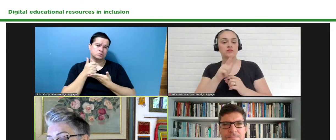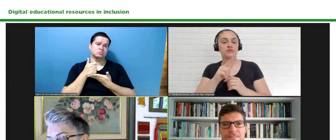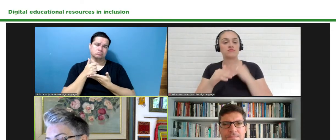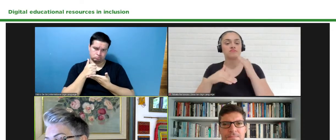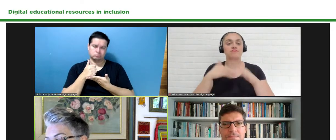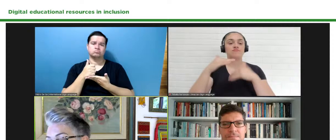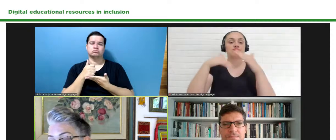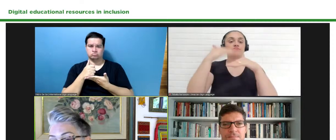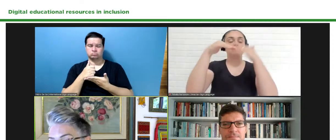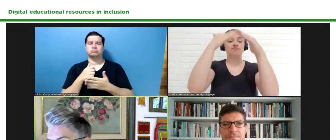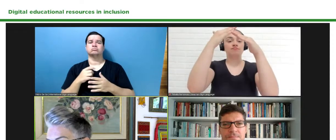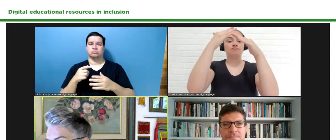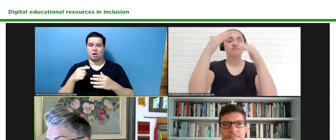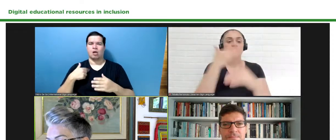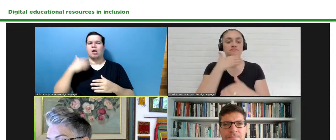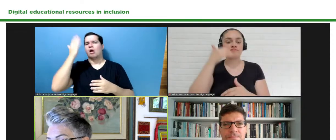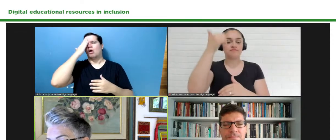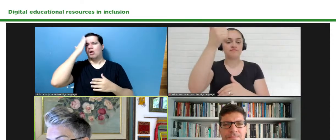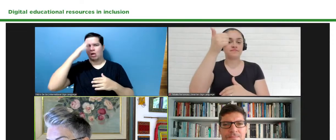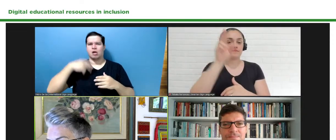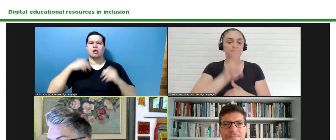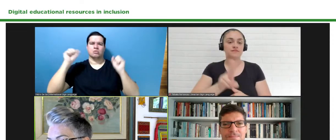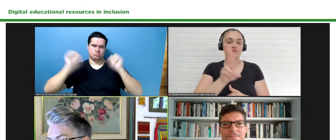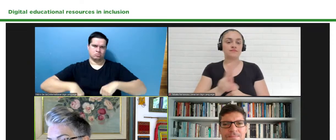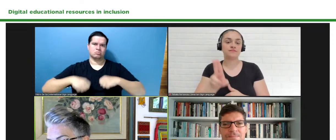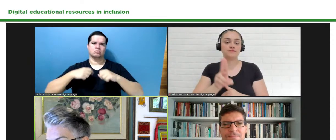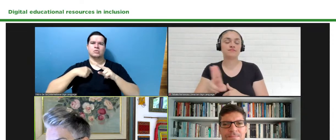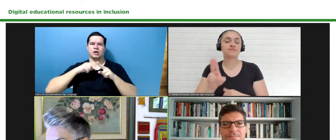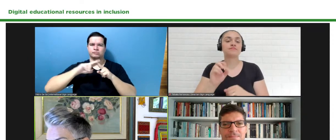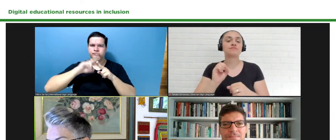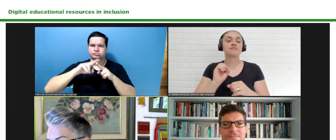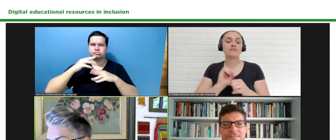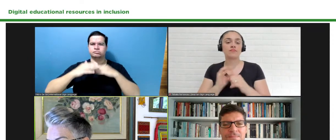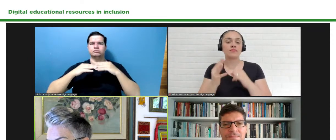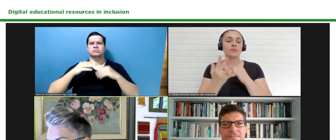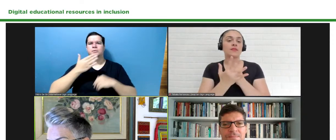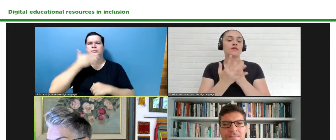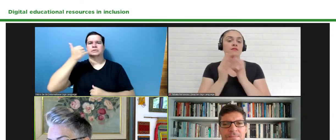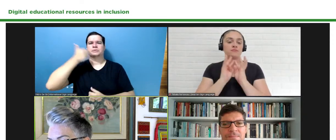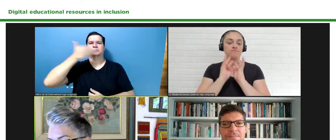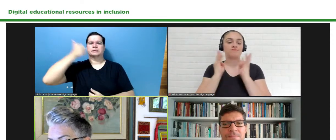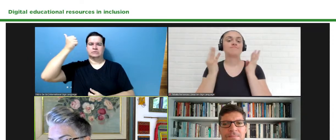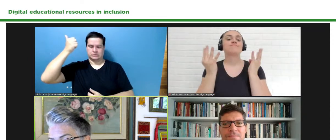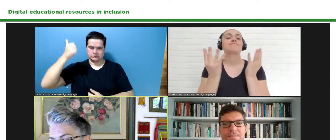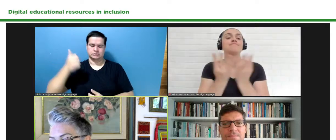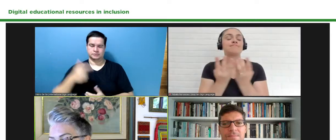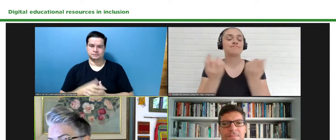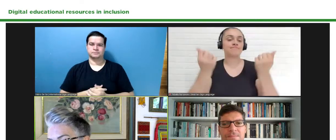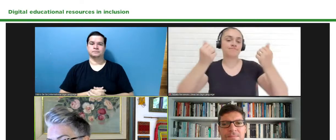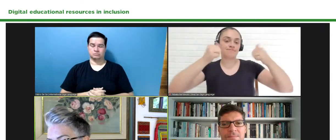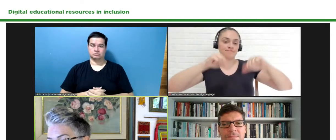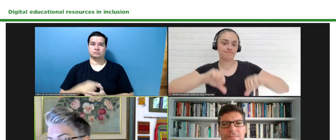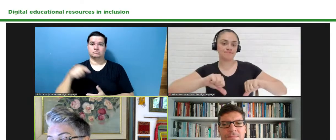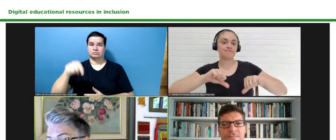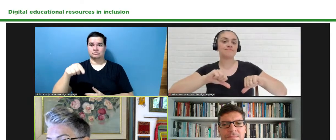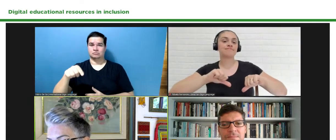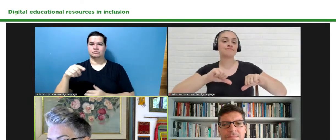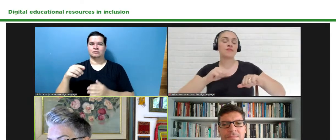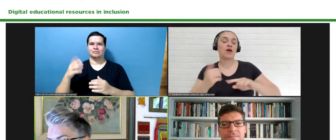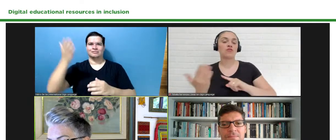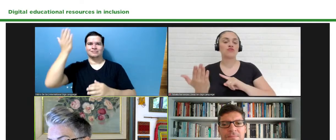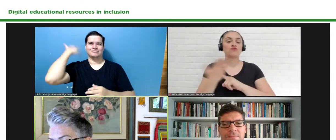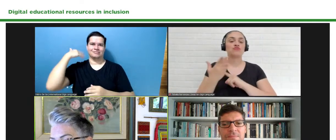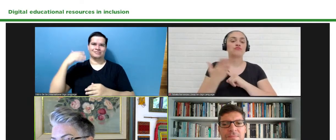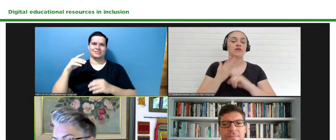the greatest legacy of the pandemic is a democratic, inclusive, and free digital world.